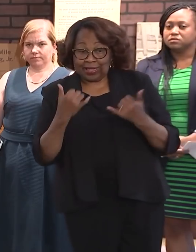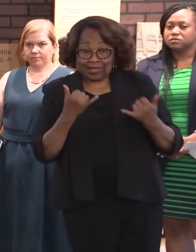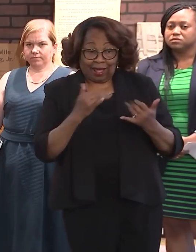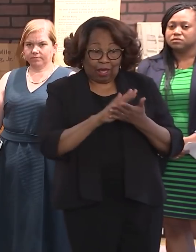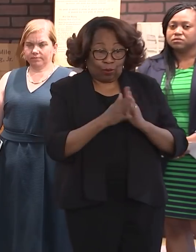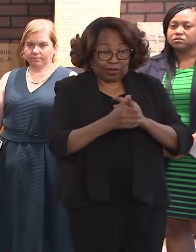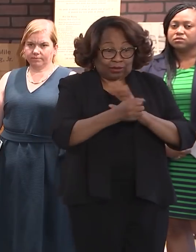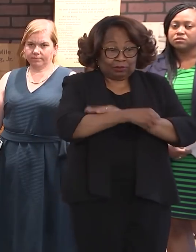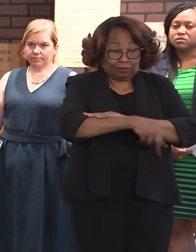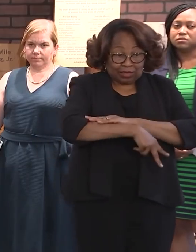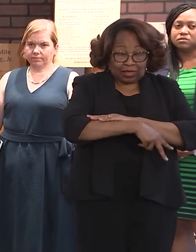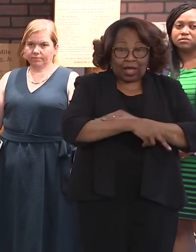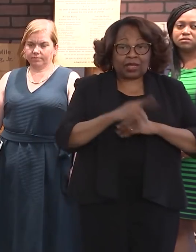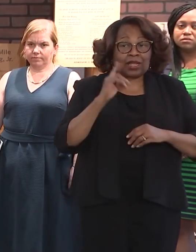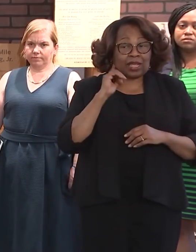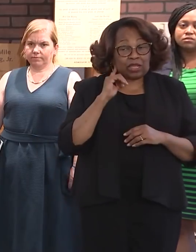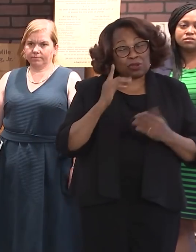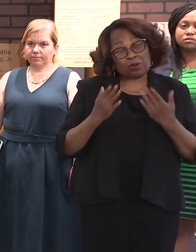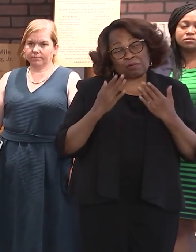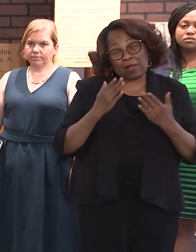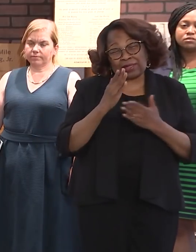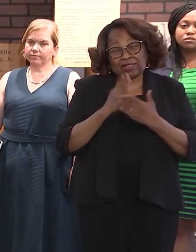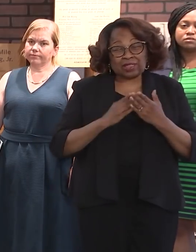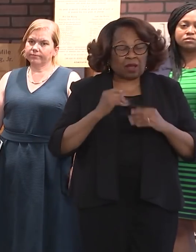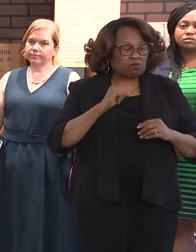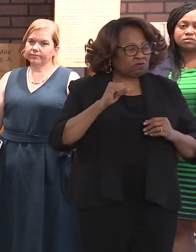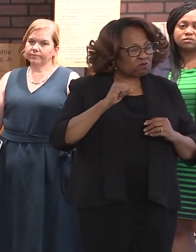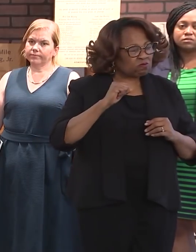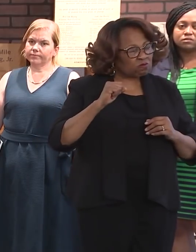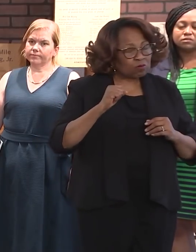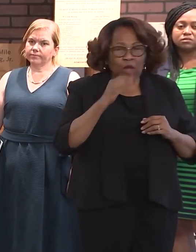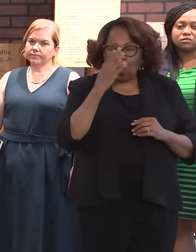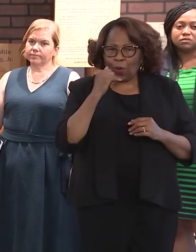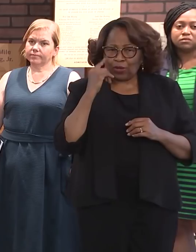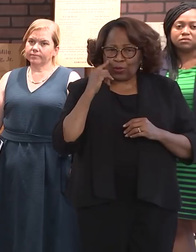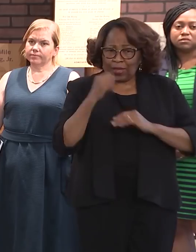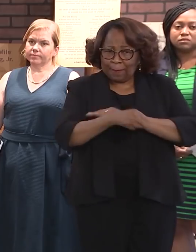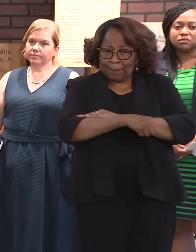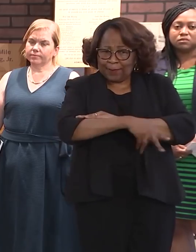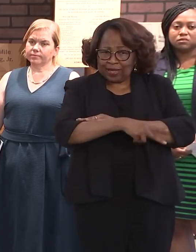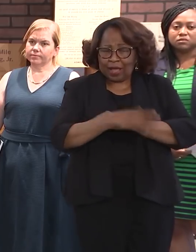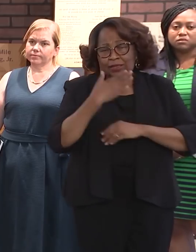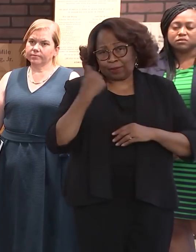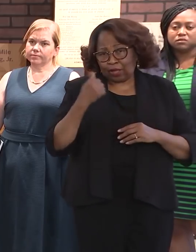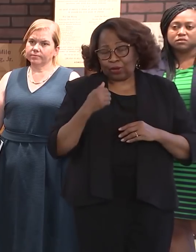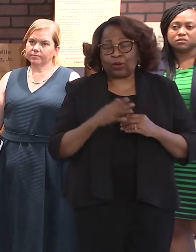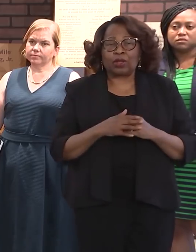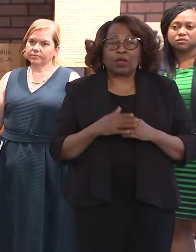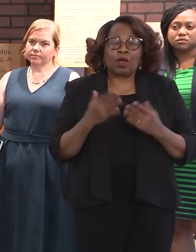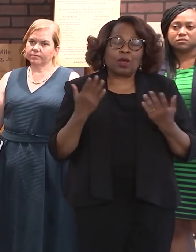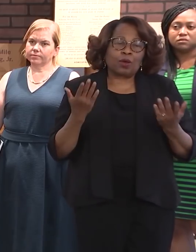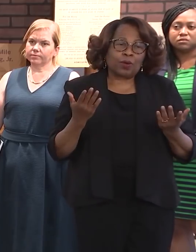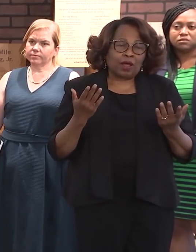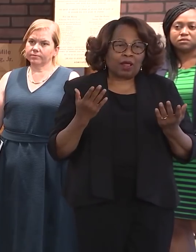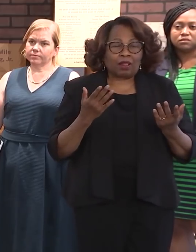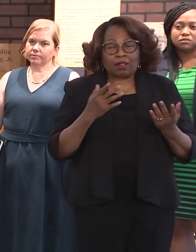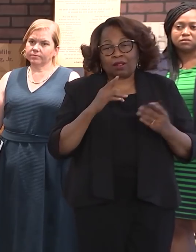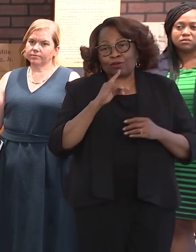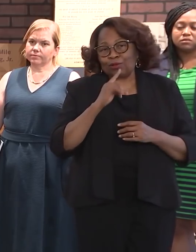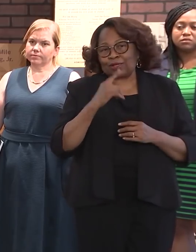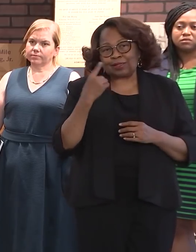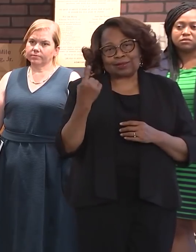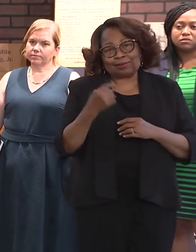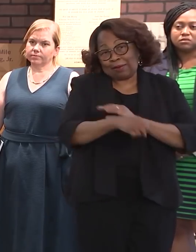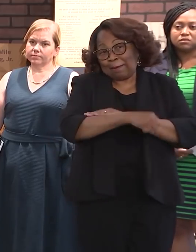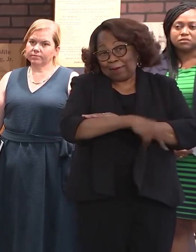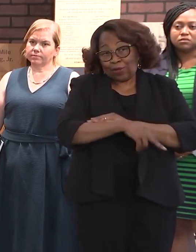midnight, hearing that there still might be some pushback. Why do you think midnight is a better compromise? You know, truthfully, I've always thought midnight